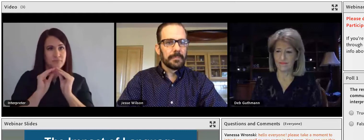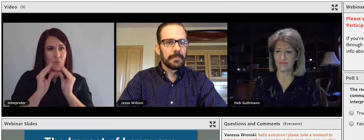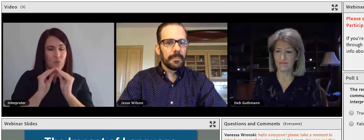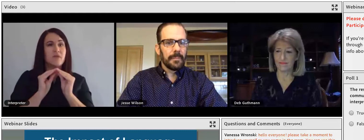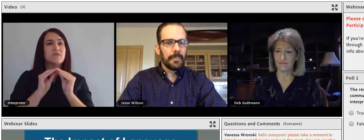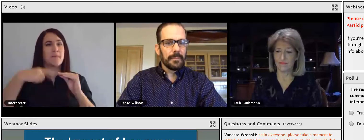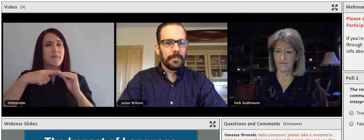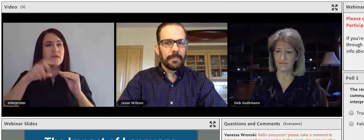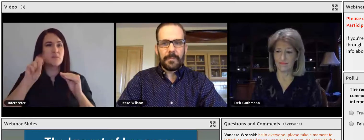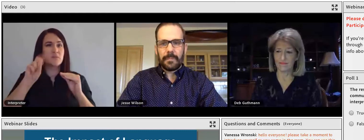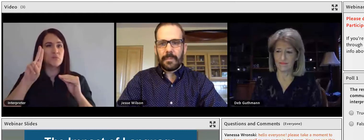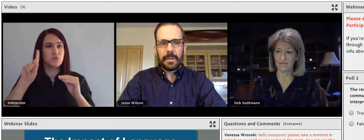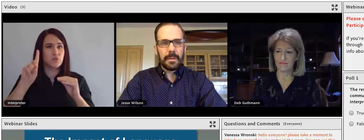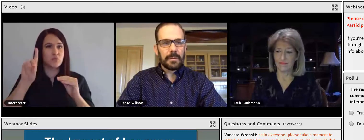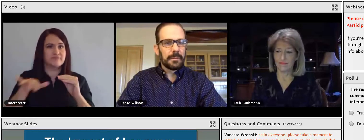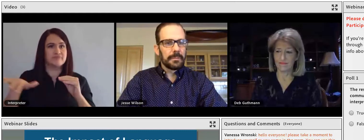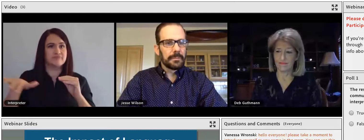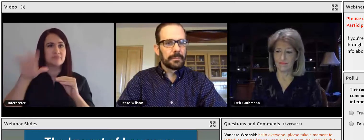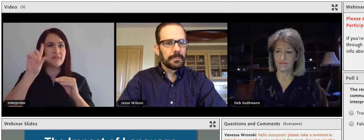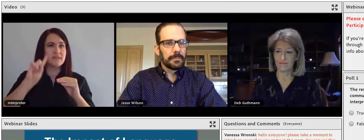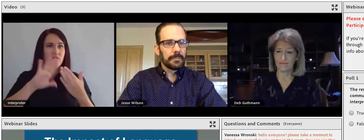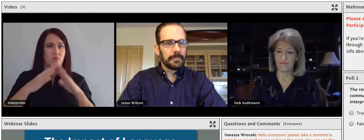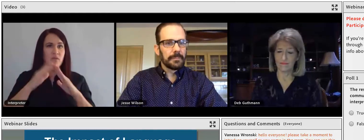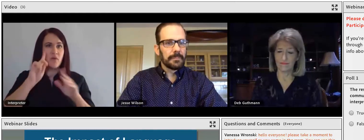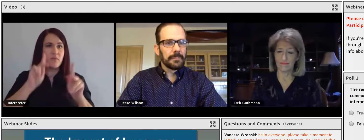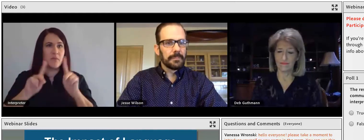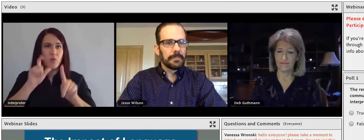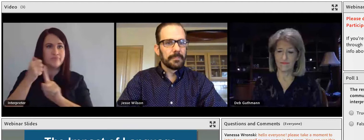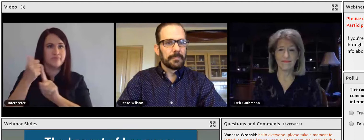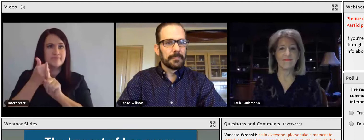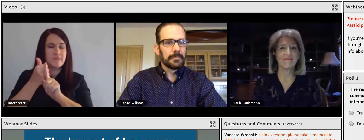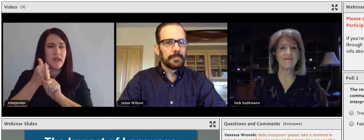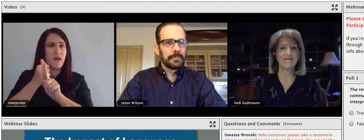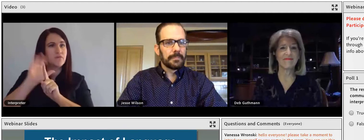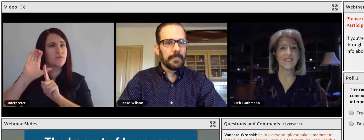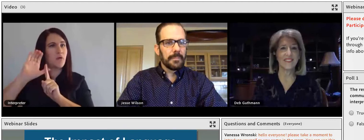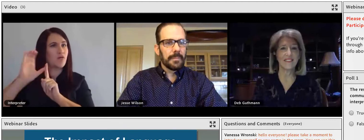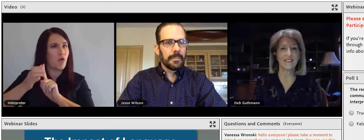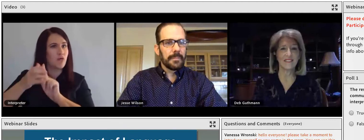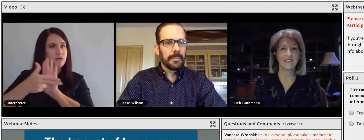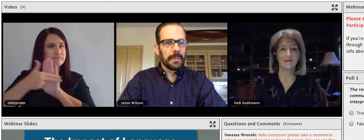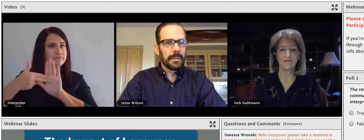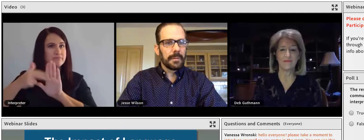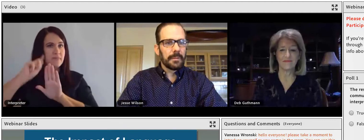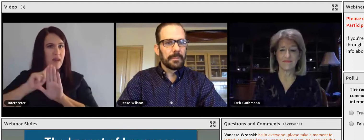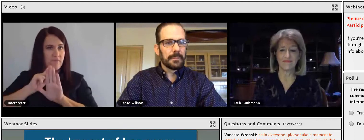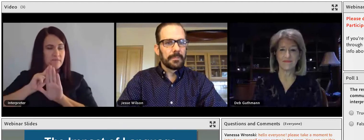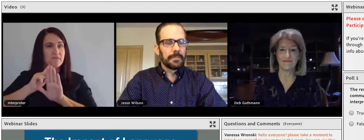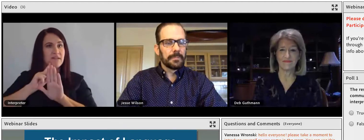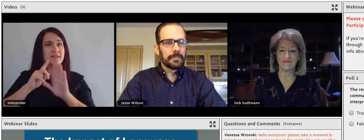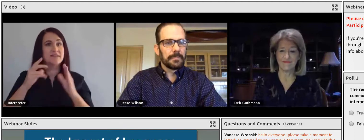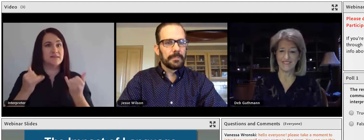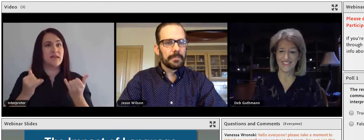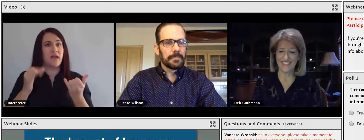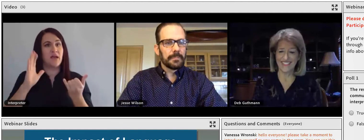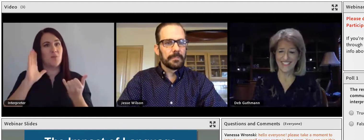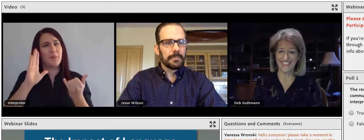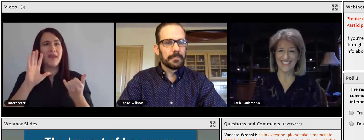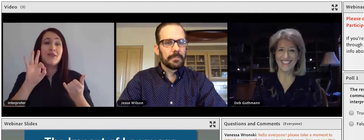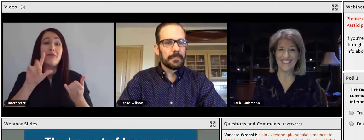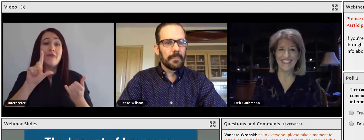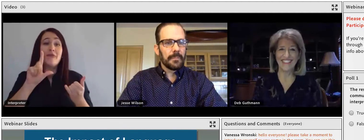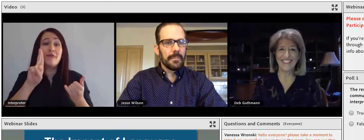disorder in the deaf community among people who are culturally deaf. So today is going to kind of be our flu edition because a few of us who are